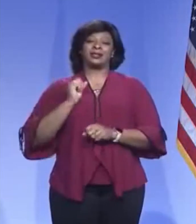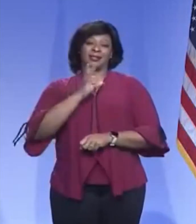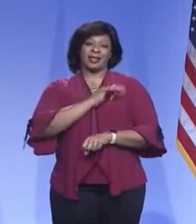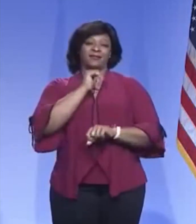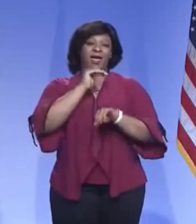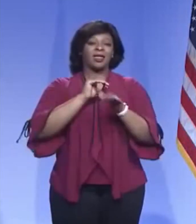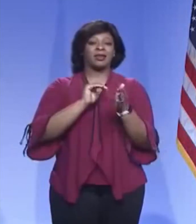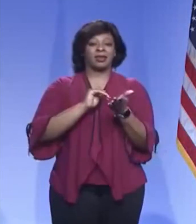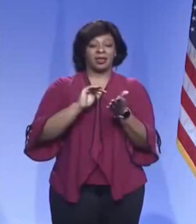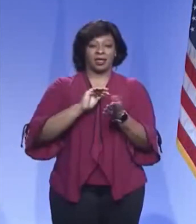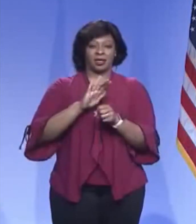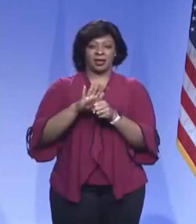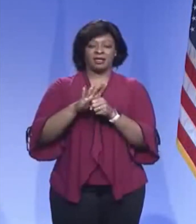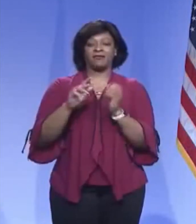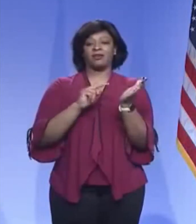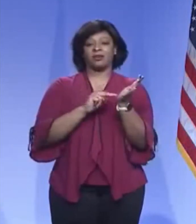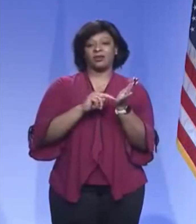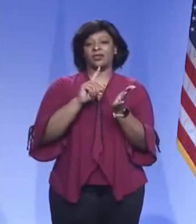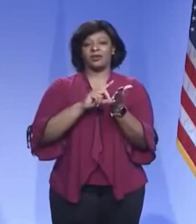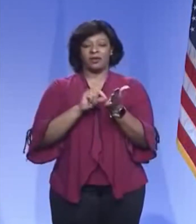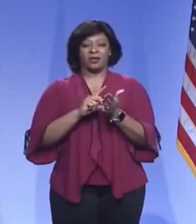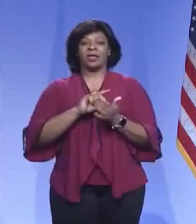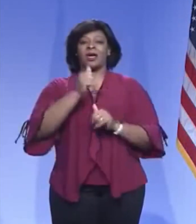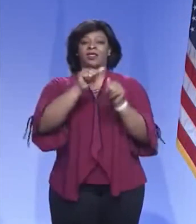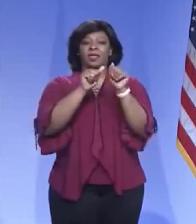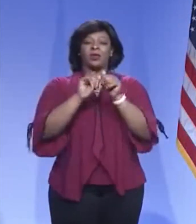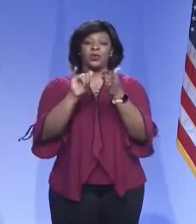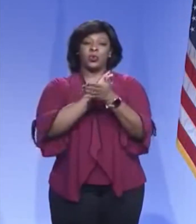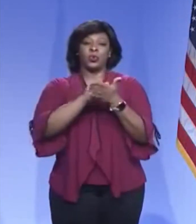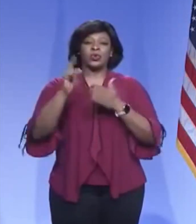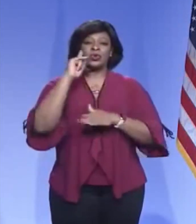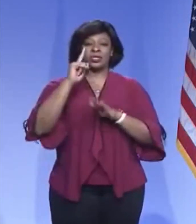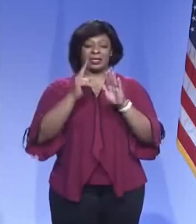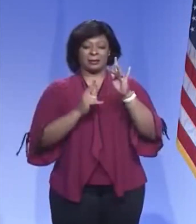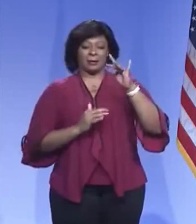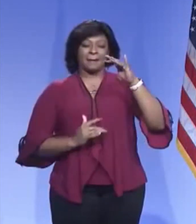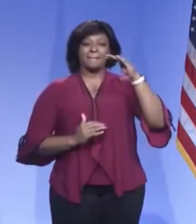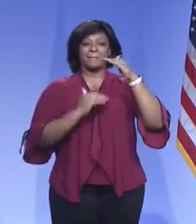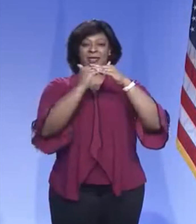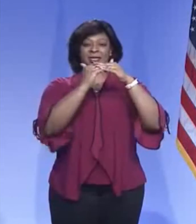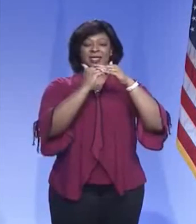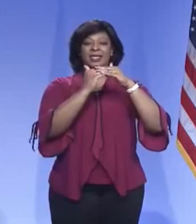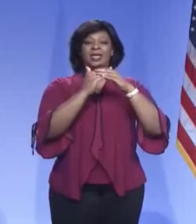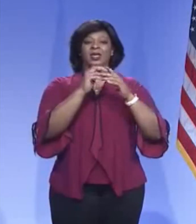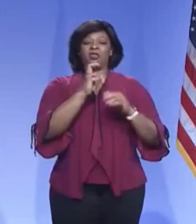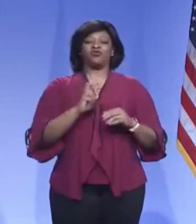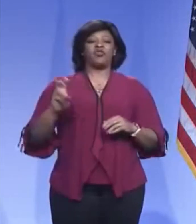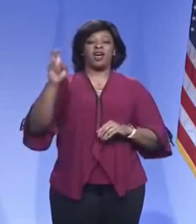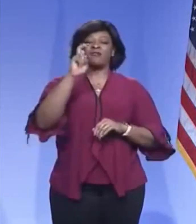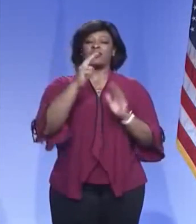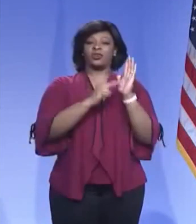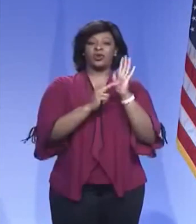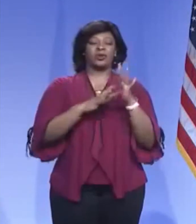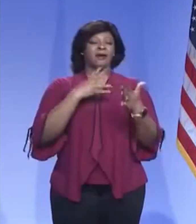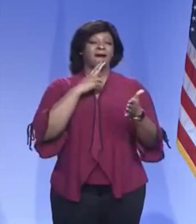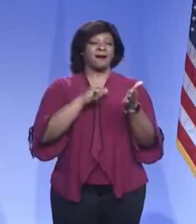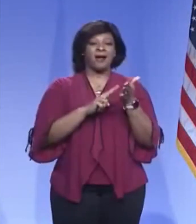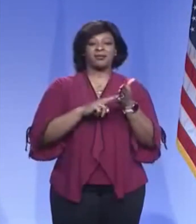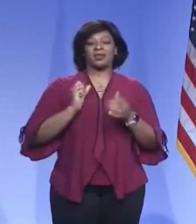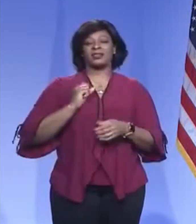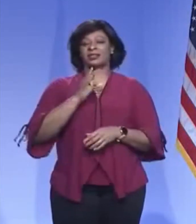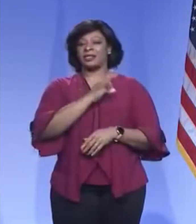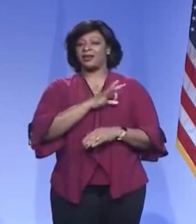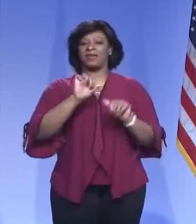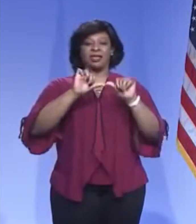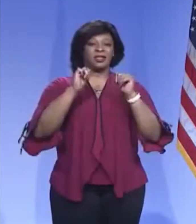handled this in places like New York and other areas that were seeing a peak were that traveling nurses, contracted staffing